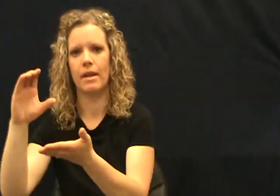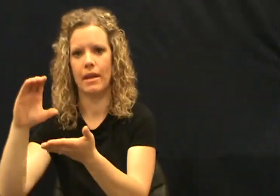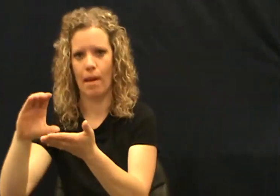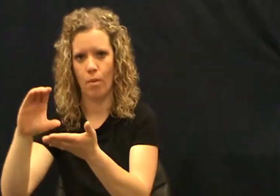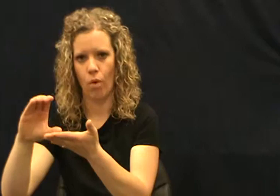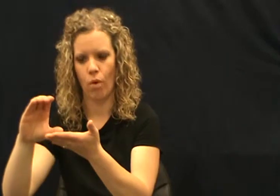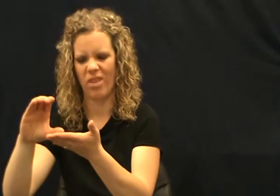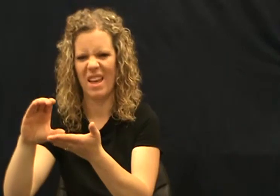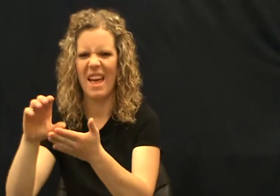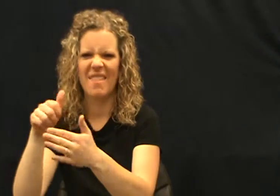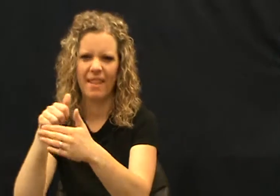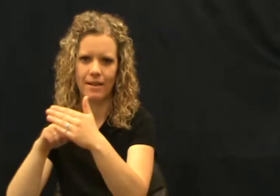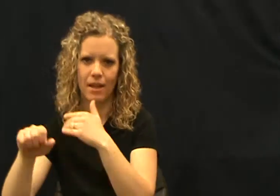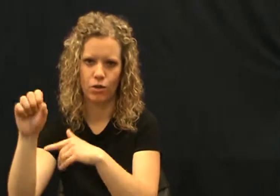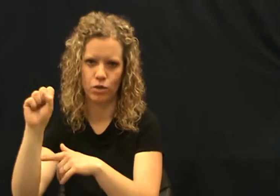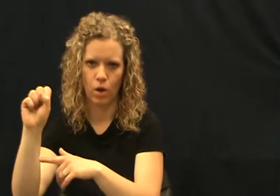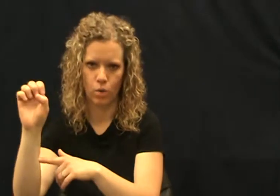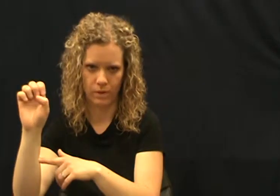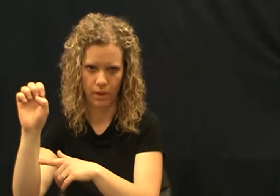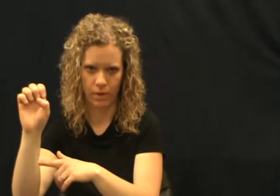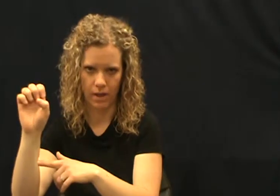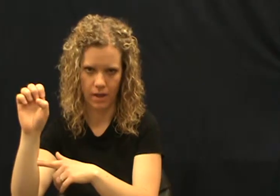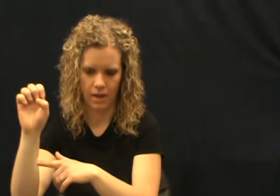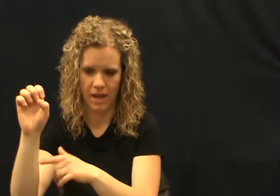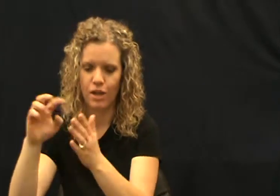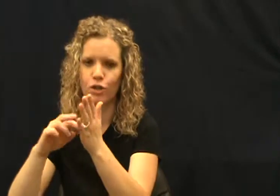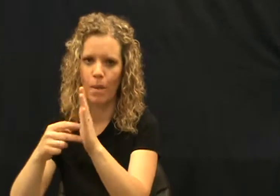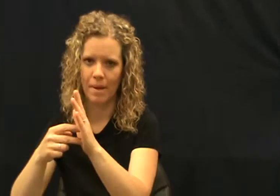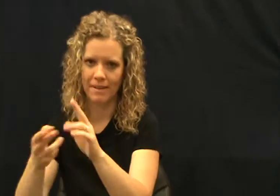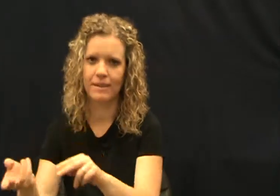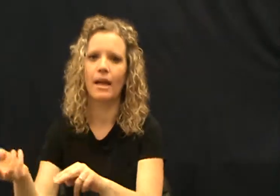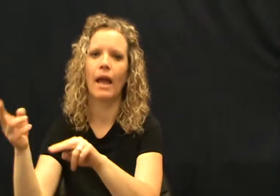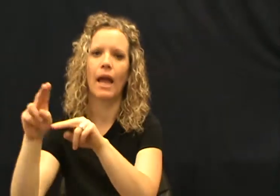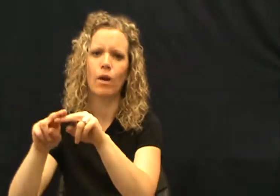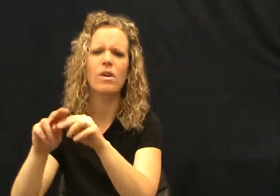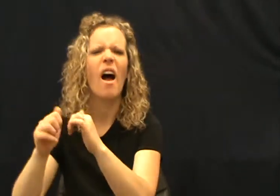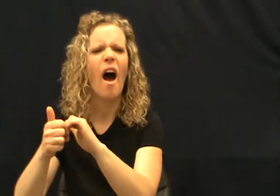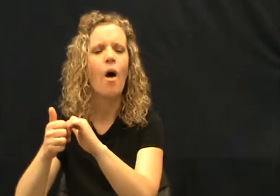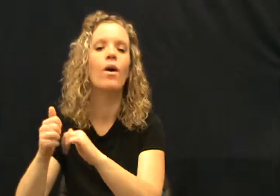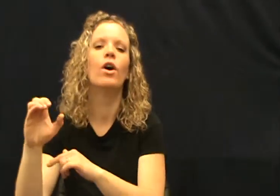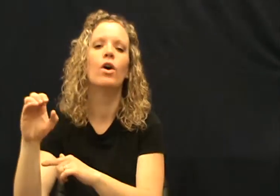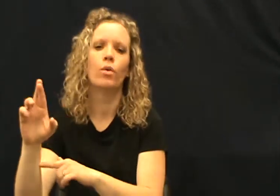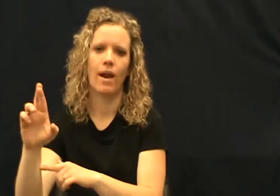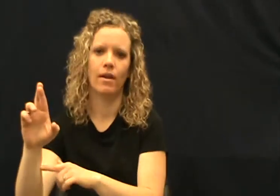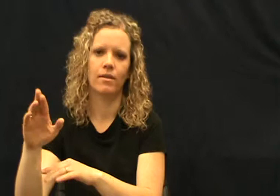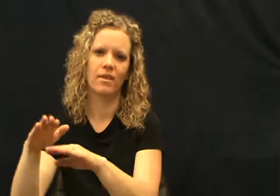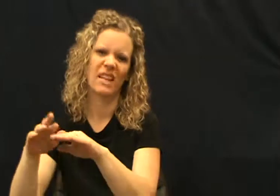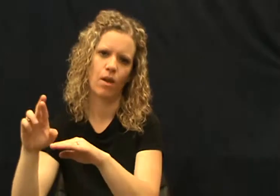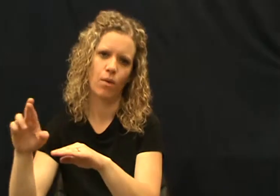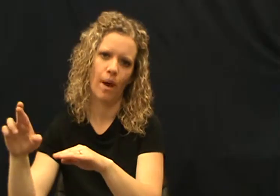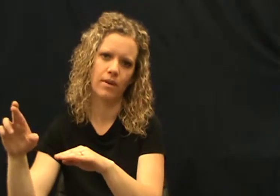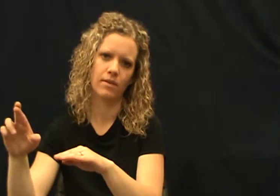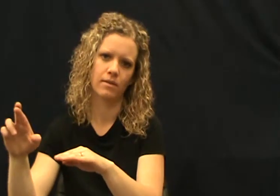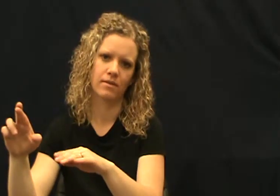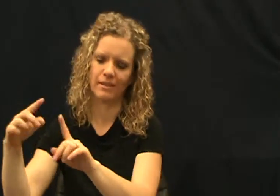under stockholders' equity. Therefore, it increases with the credit on the right-hand side of the T account. And so that credit